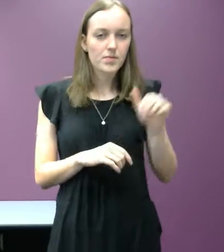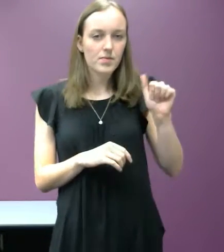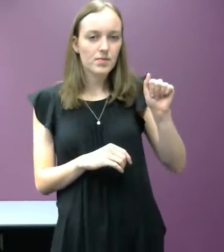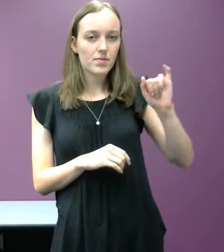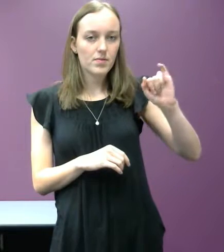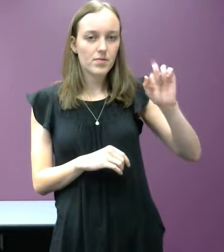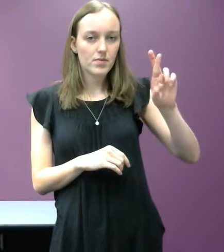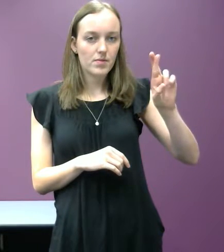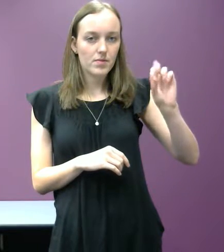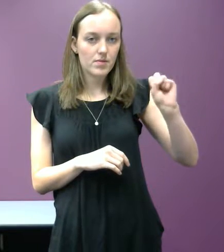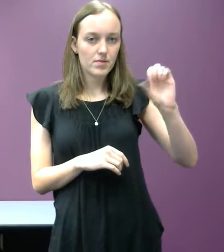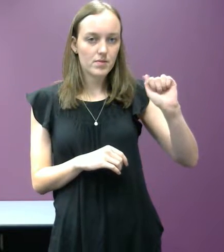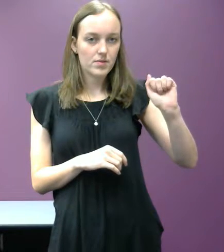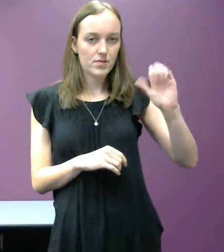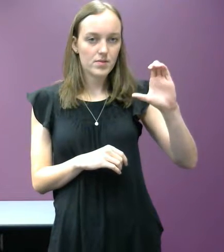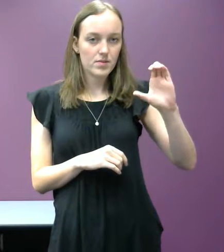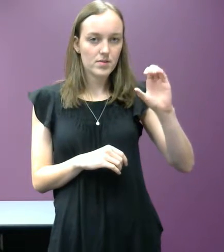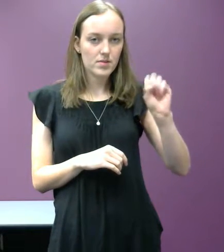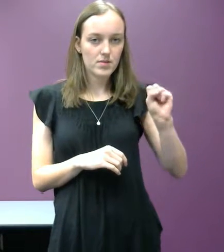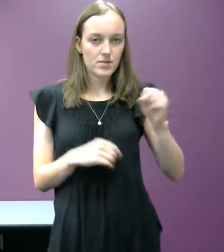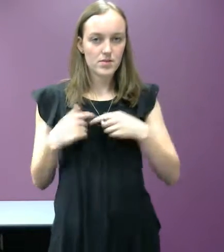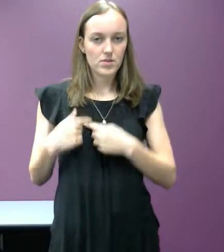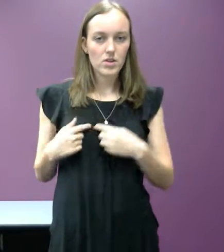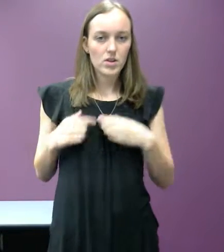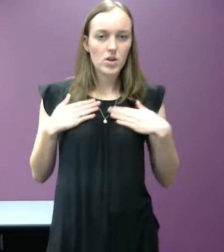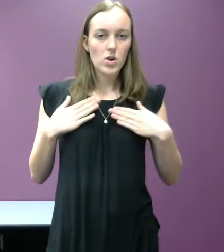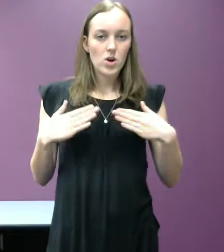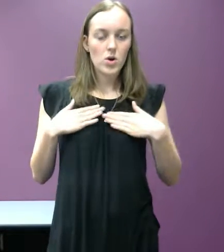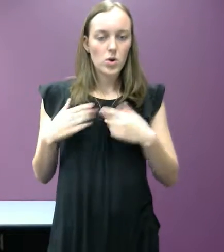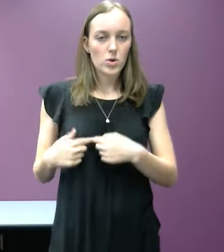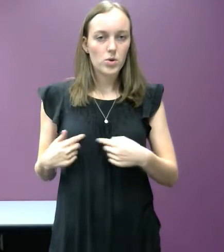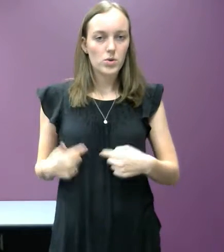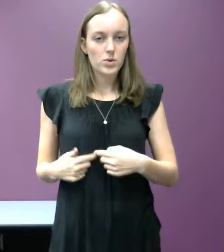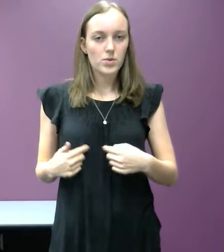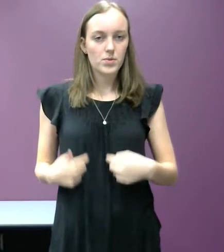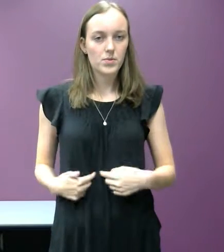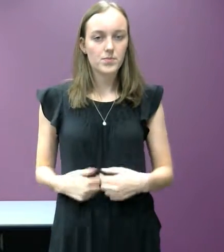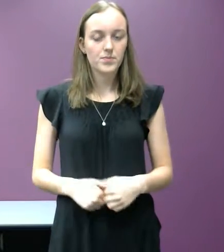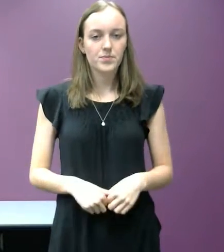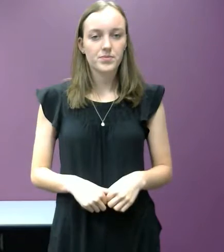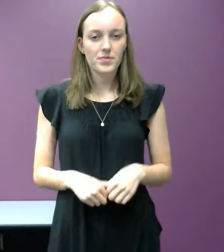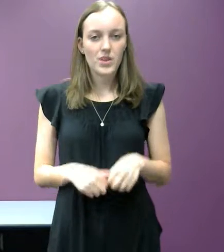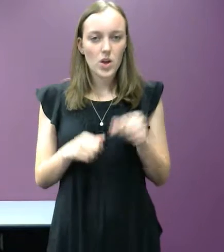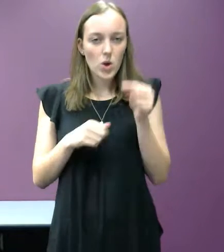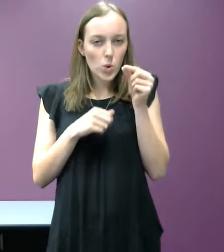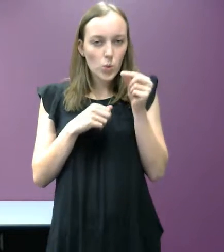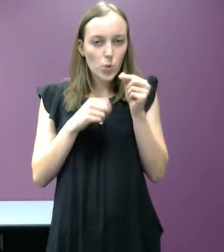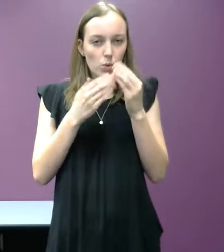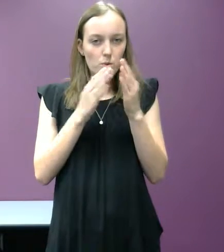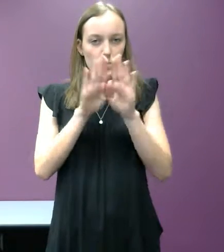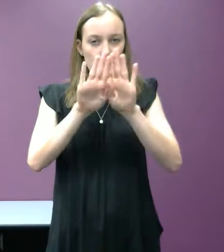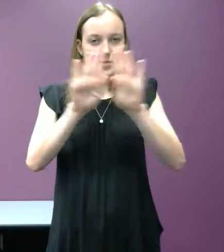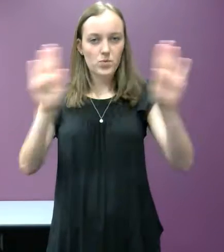by tiny little capillaries that actually have very thin walls, and the walls between